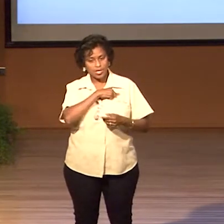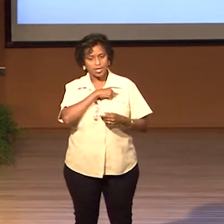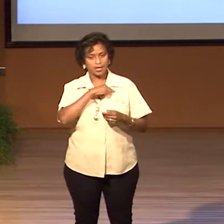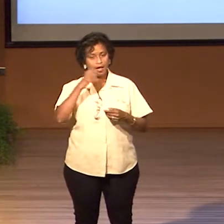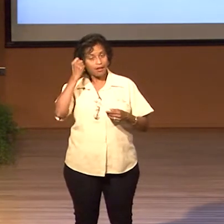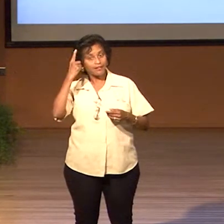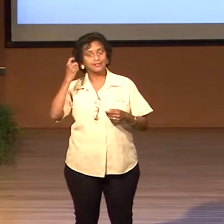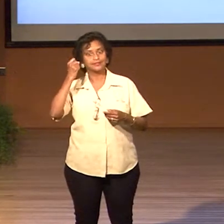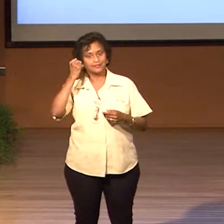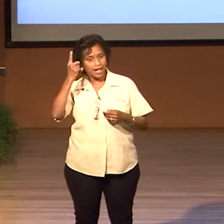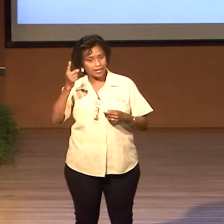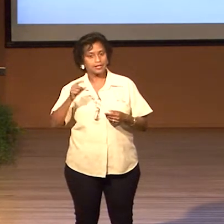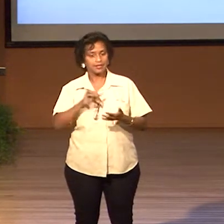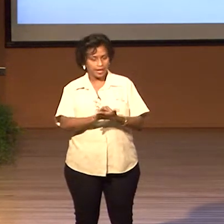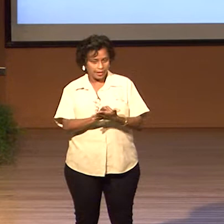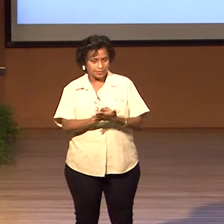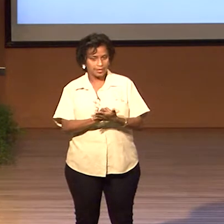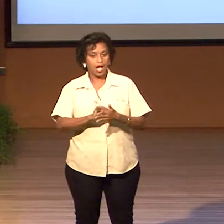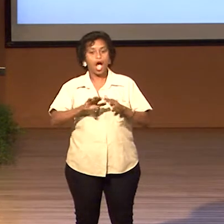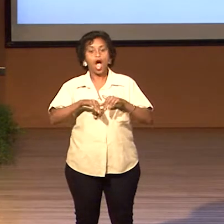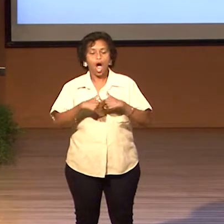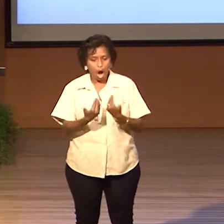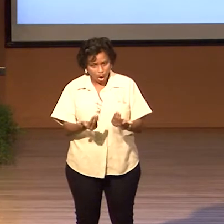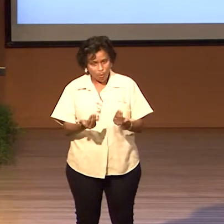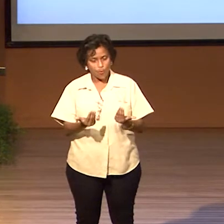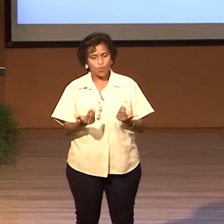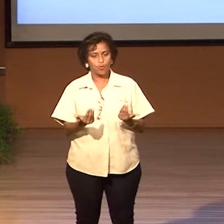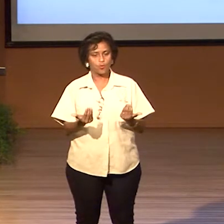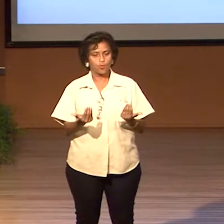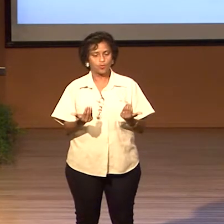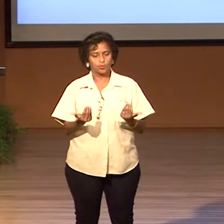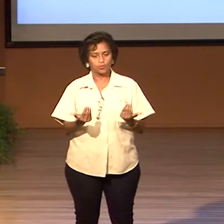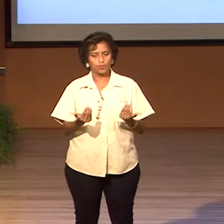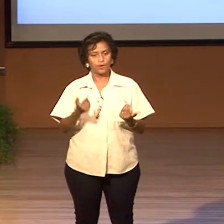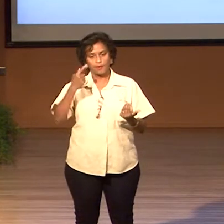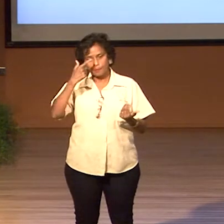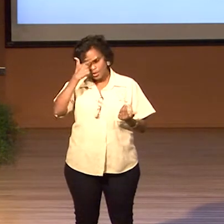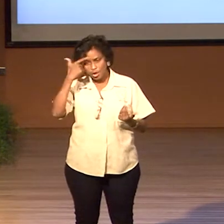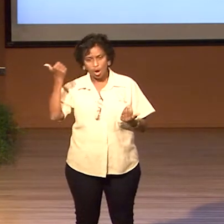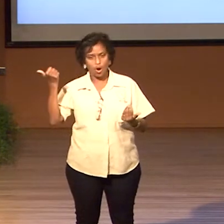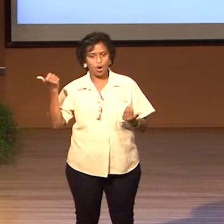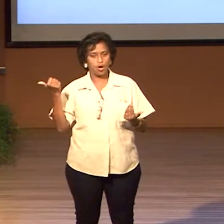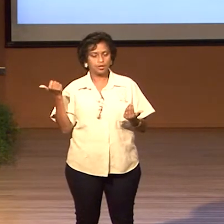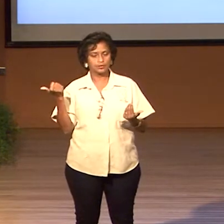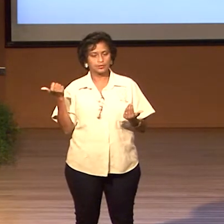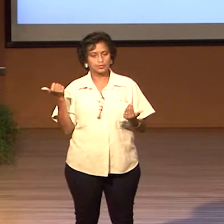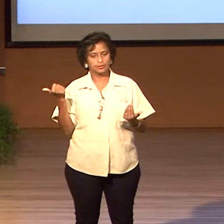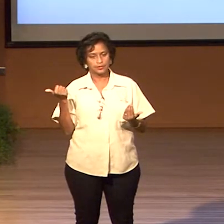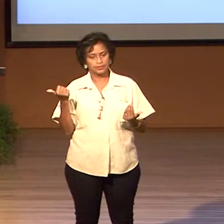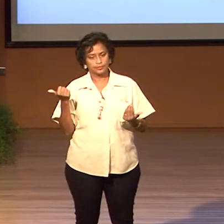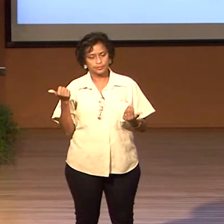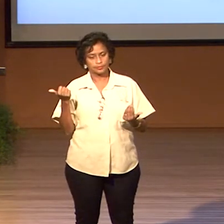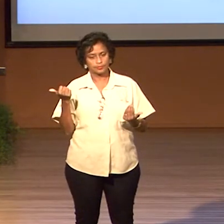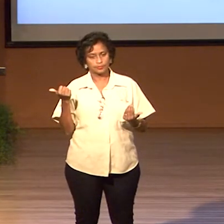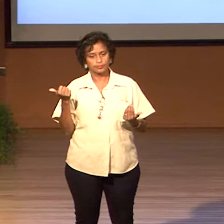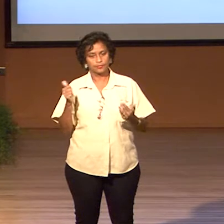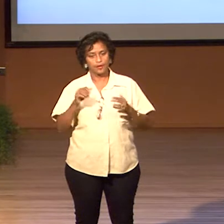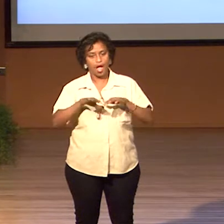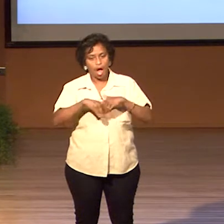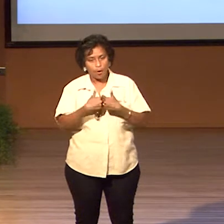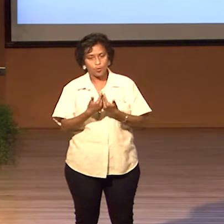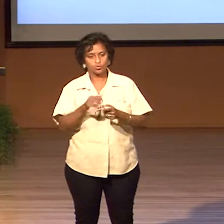the existence of mental illness? Because, again, we come back to this public projection,